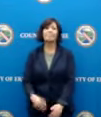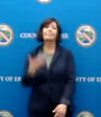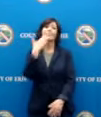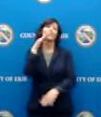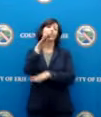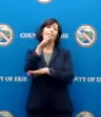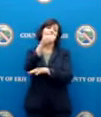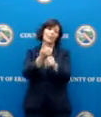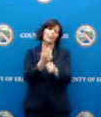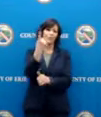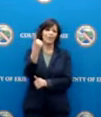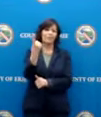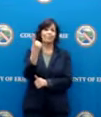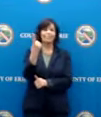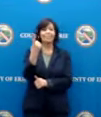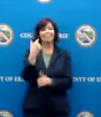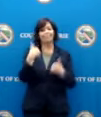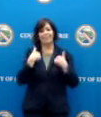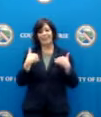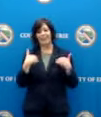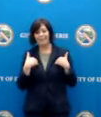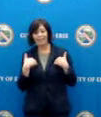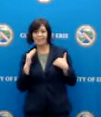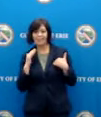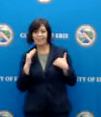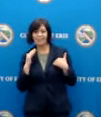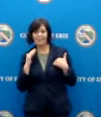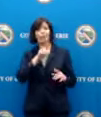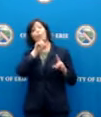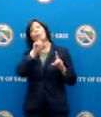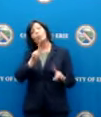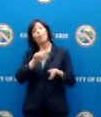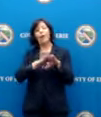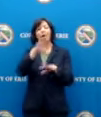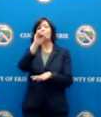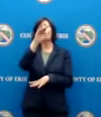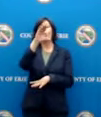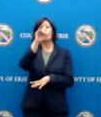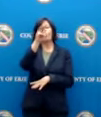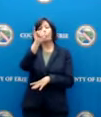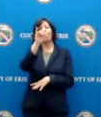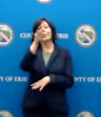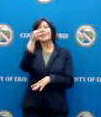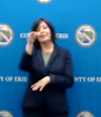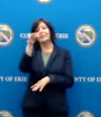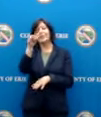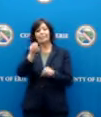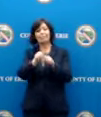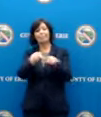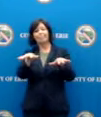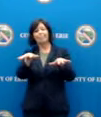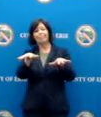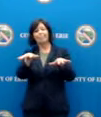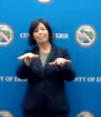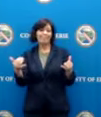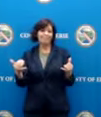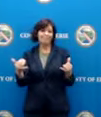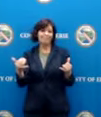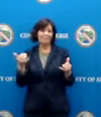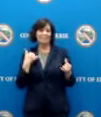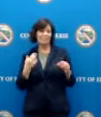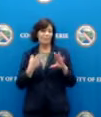Good afternoon, everyone. As we present our report on the COVID-19 outbreak in Erie County today, I'm pleased to be joined